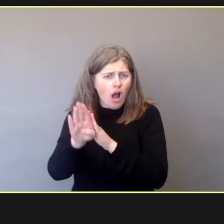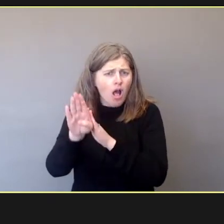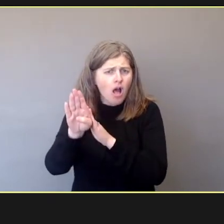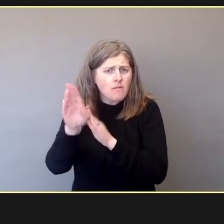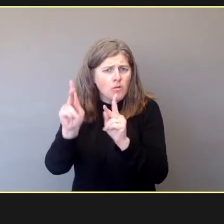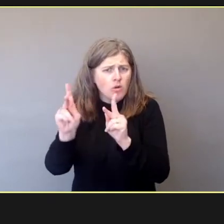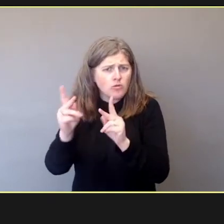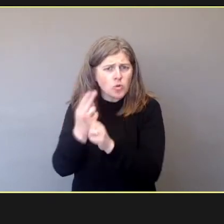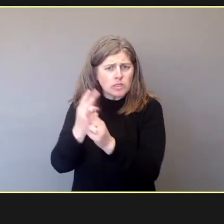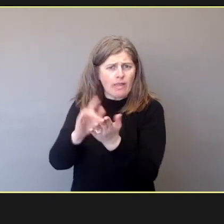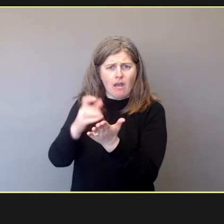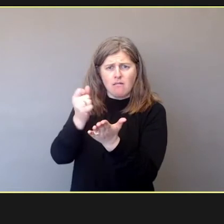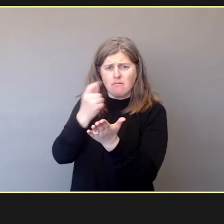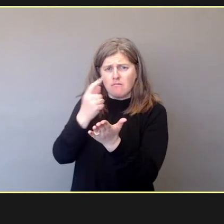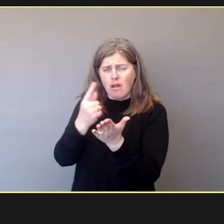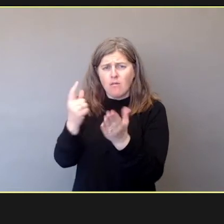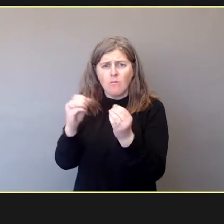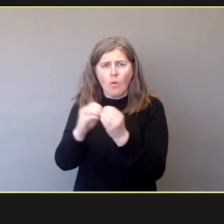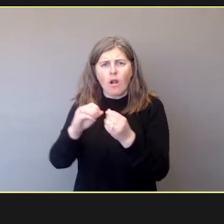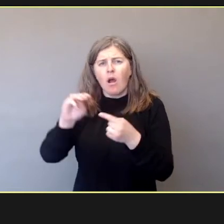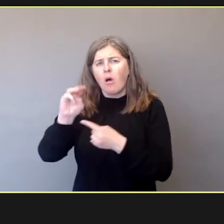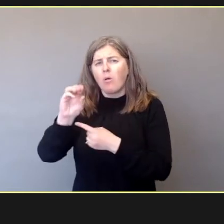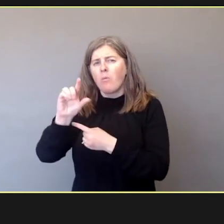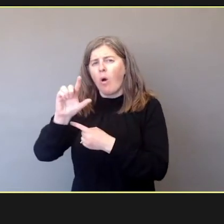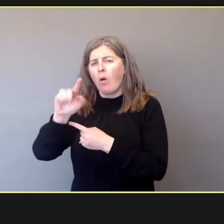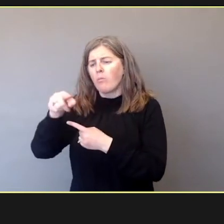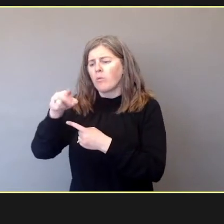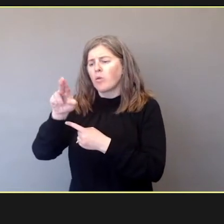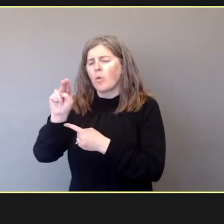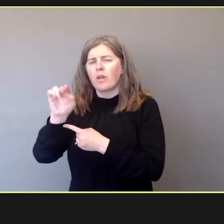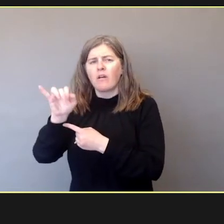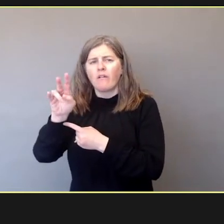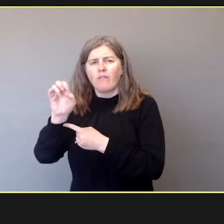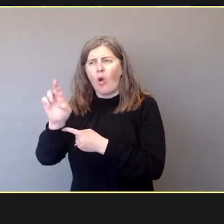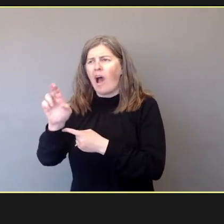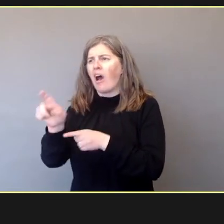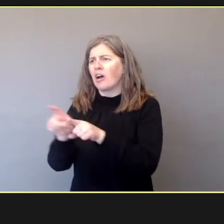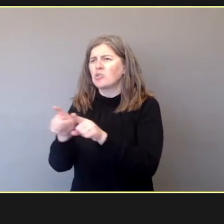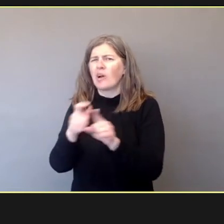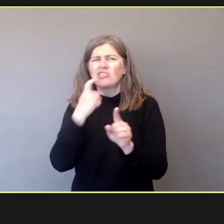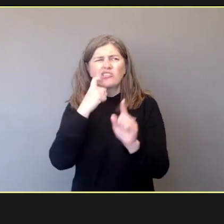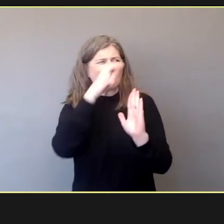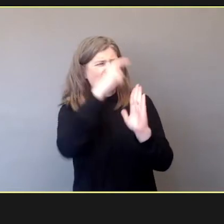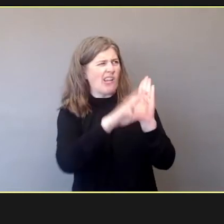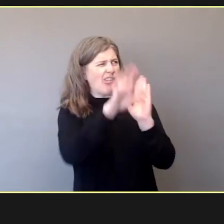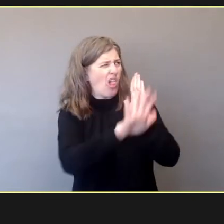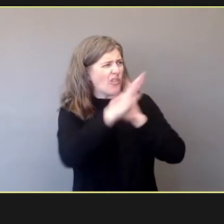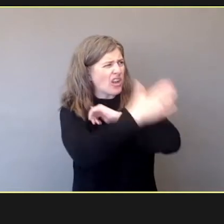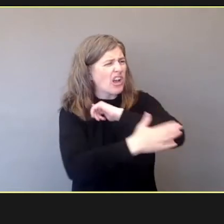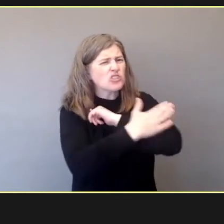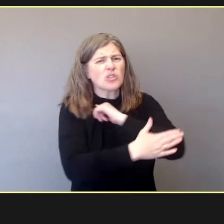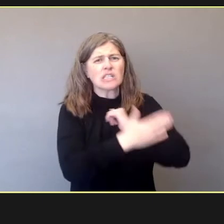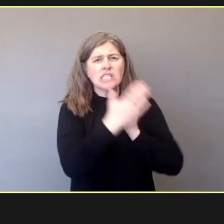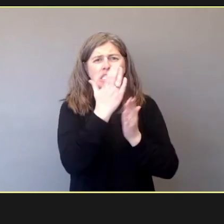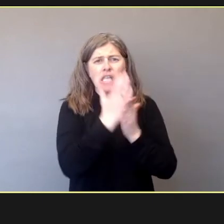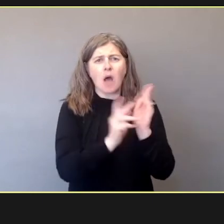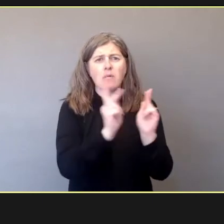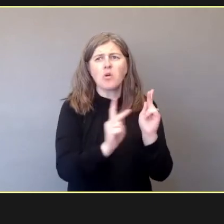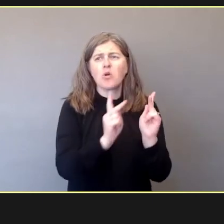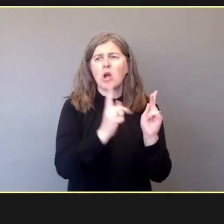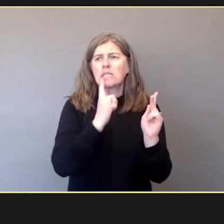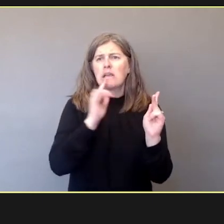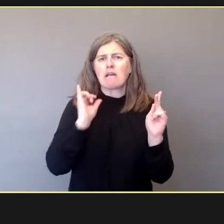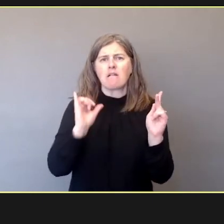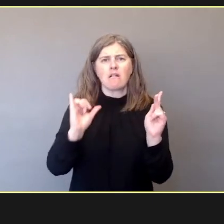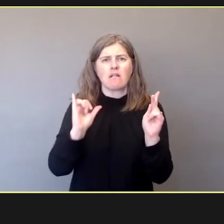and Molnupiravir. And if not, I just have read nationally this is the case, and that some medical folks are attributing it